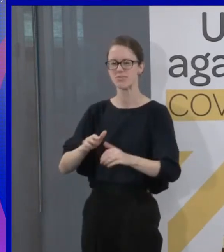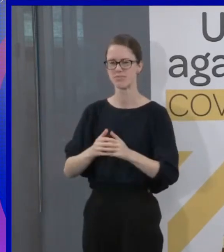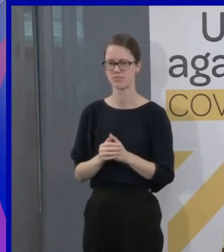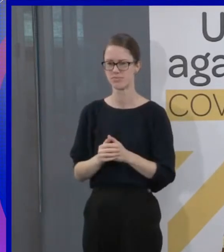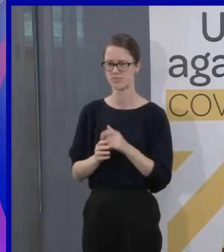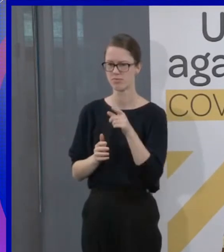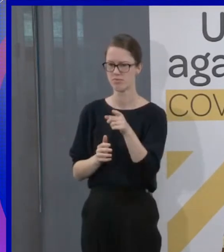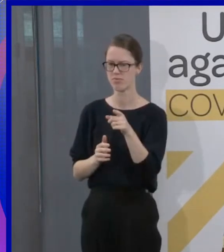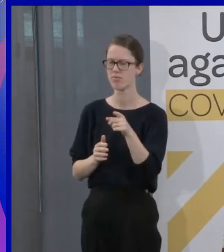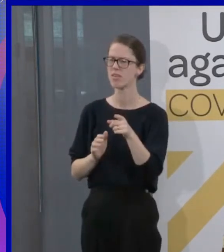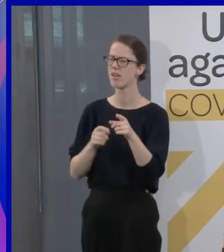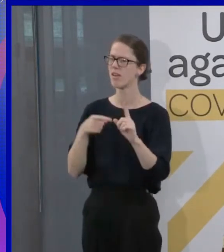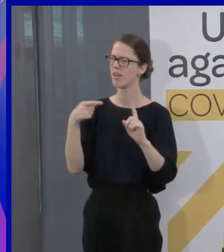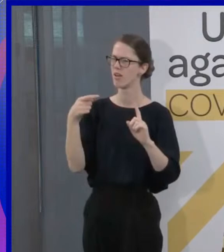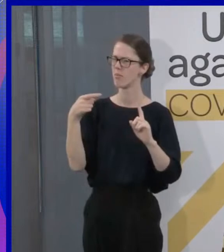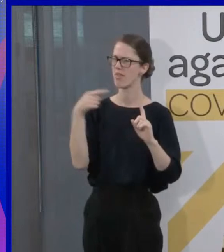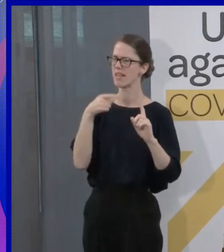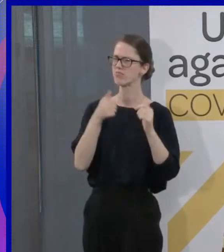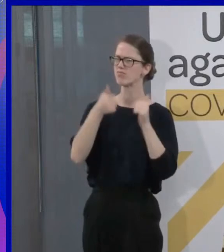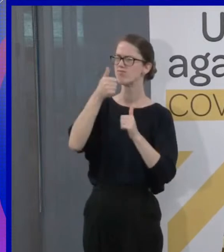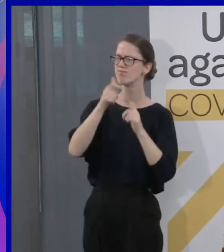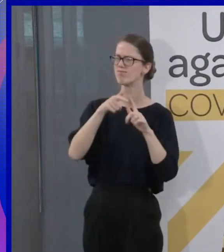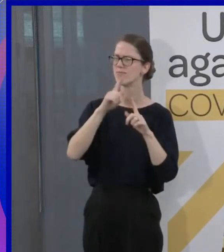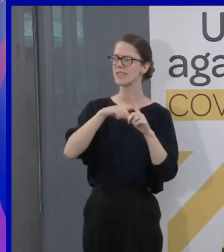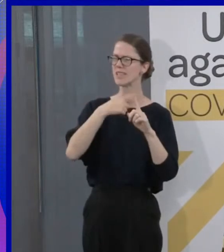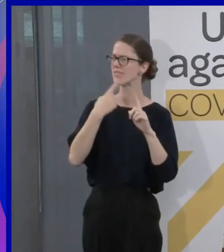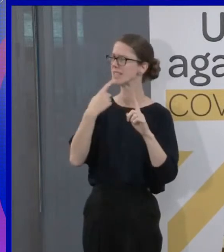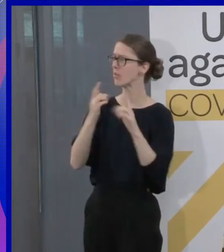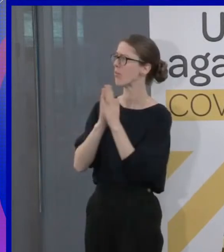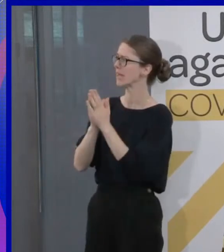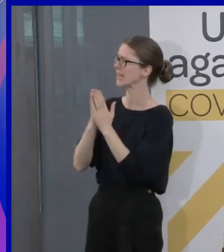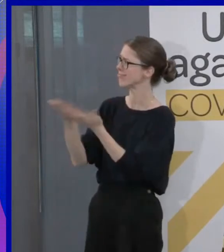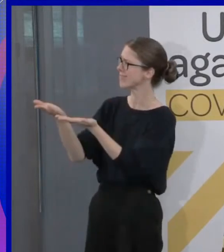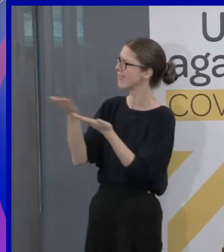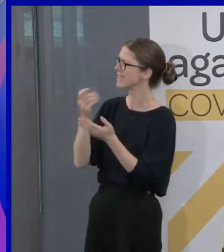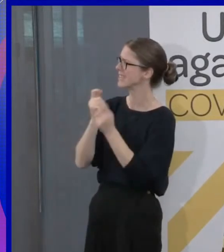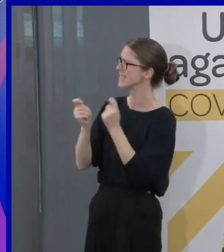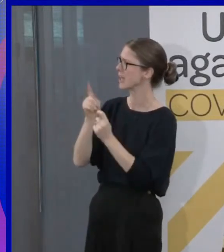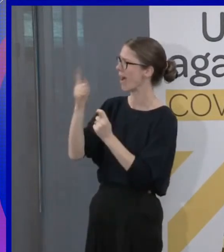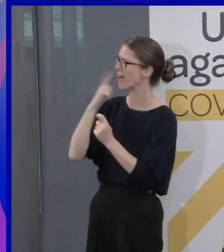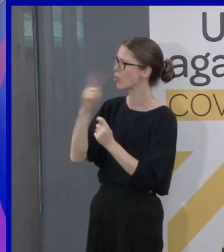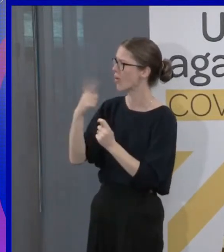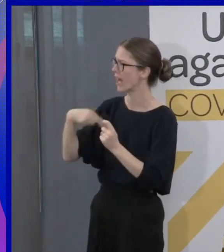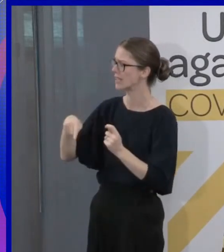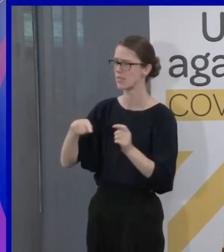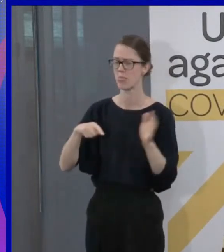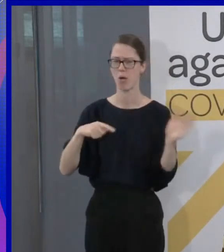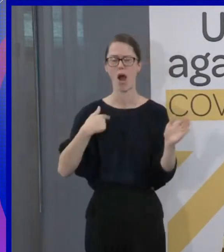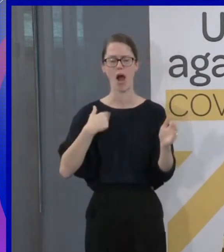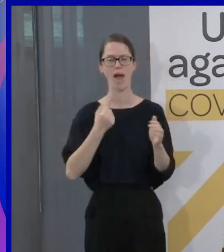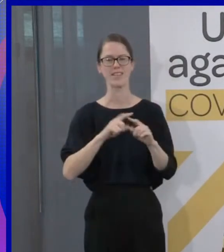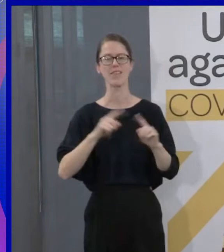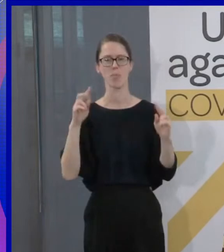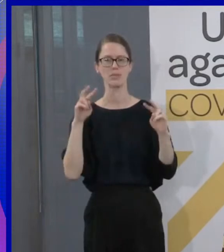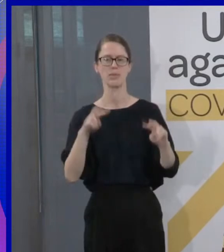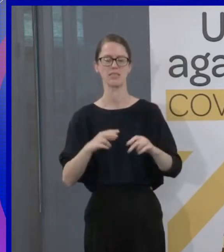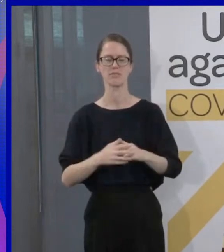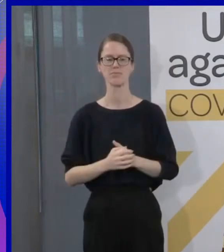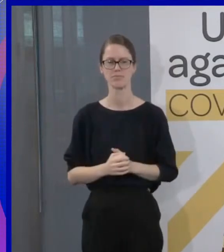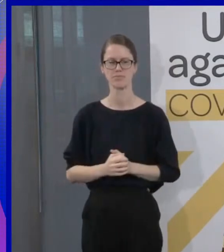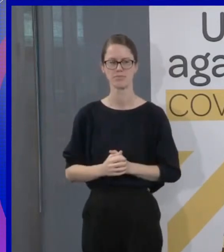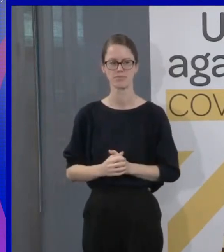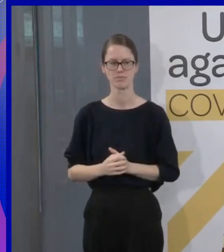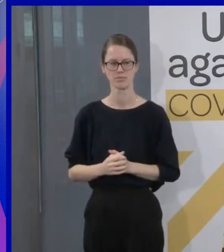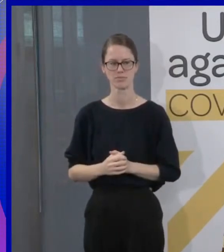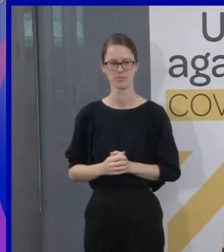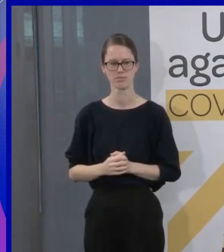groups. comment was sort of implied that their pleas were just being not heard. Oh, well, I just had a different view from Charles on that one. You mentioned,